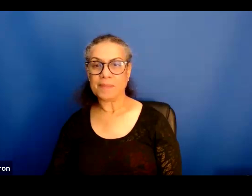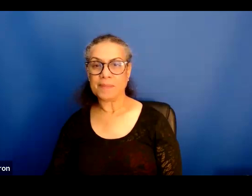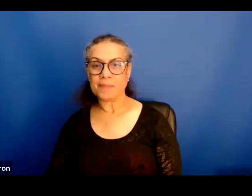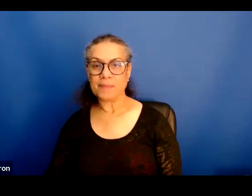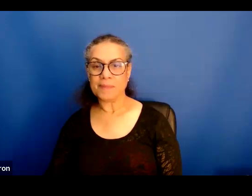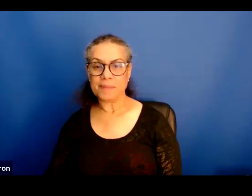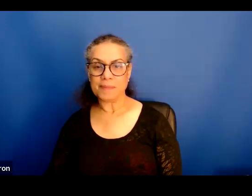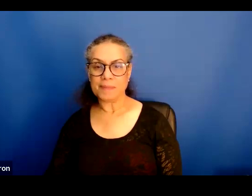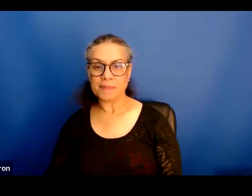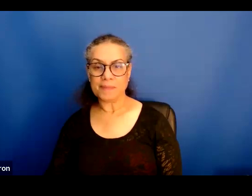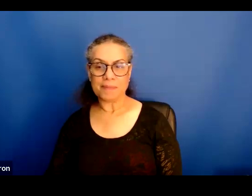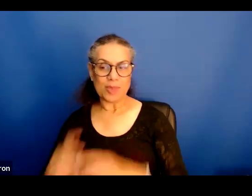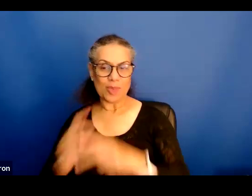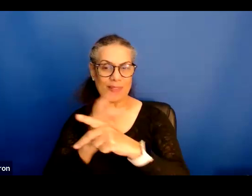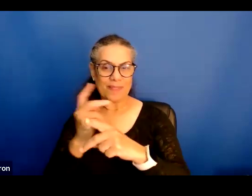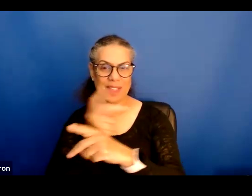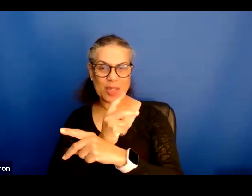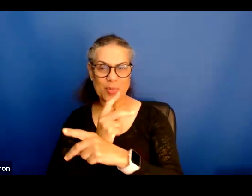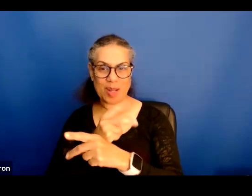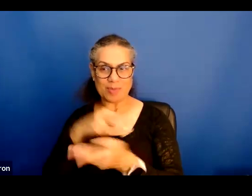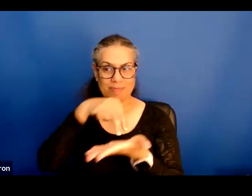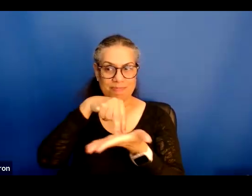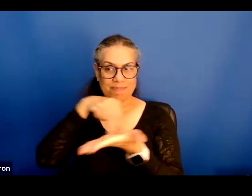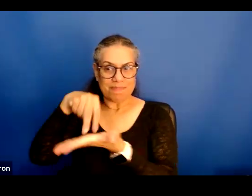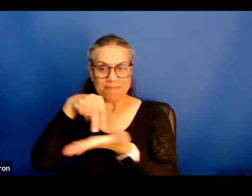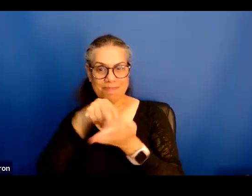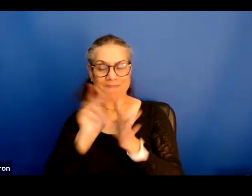Is that one a longer one? Thank you.